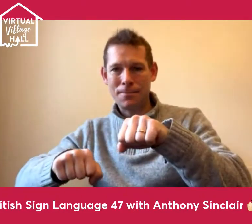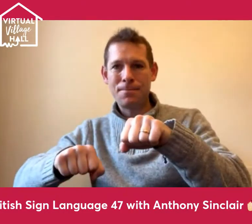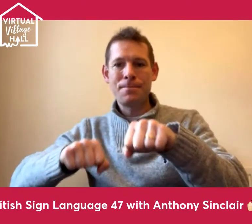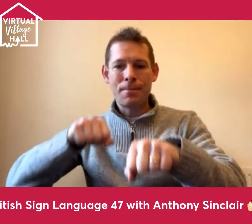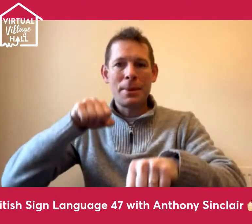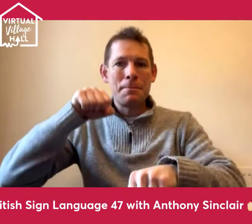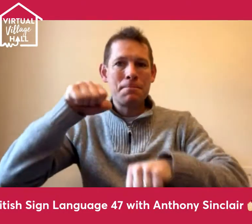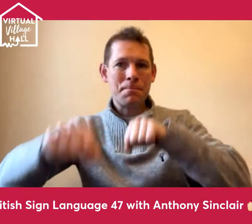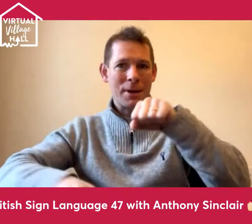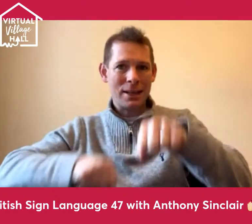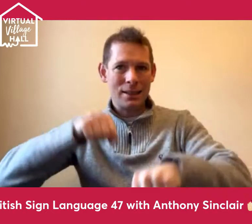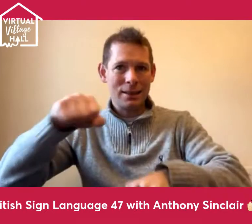Bicycle.